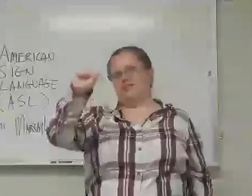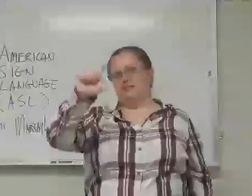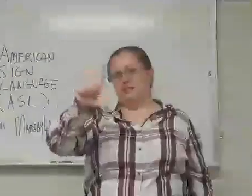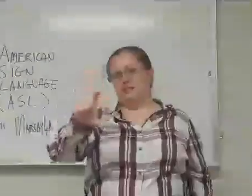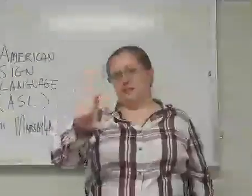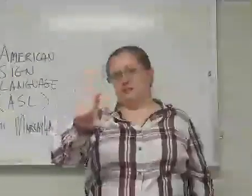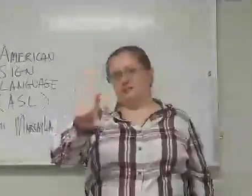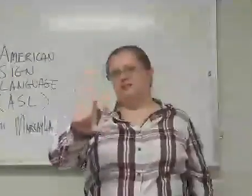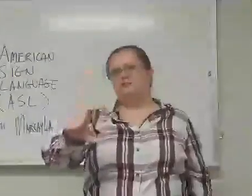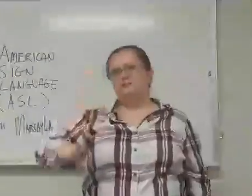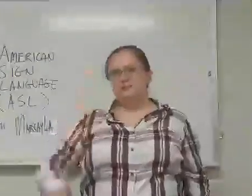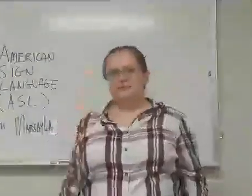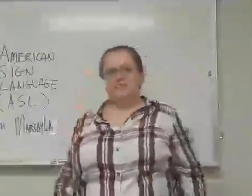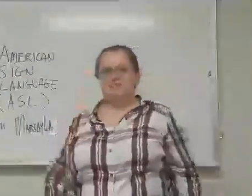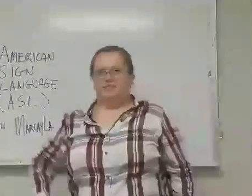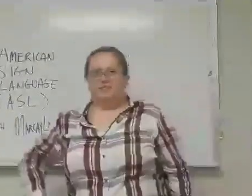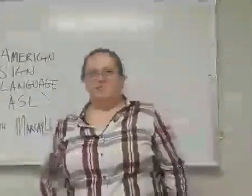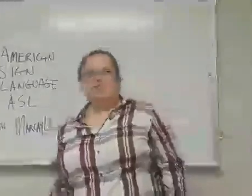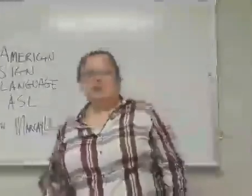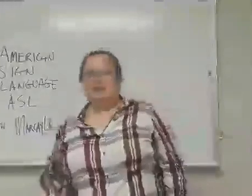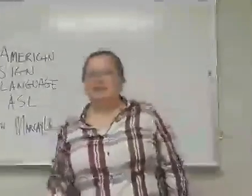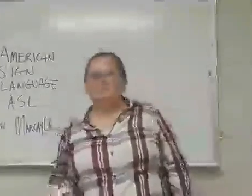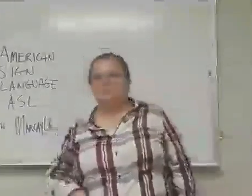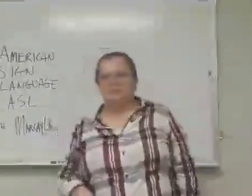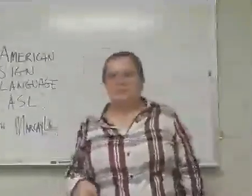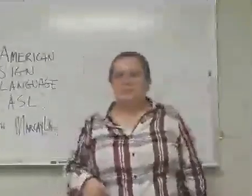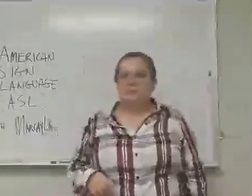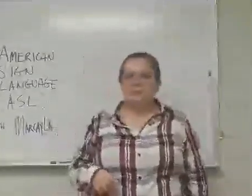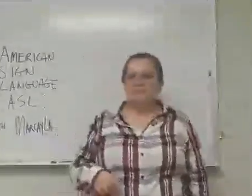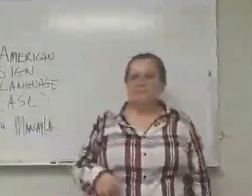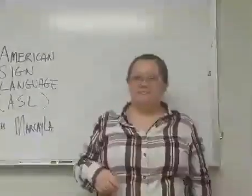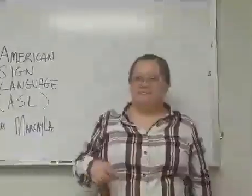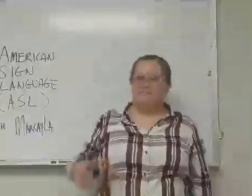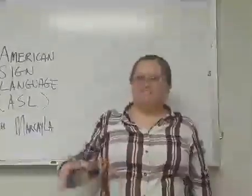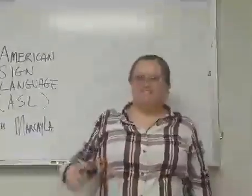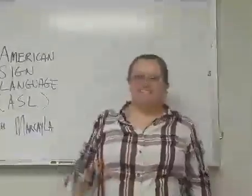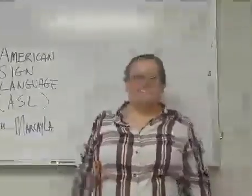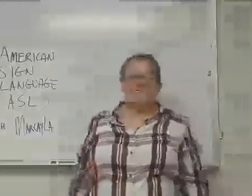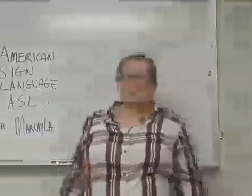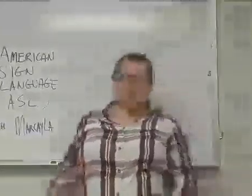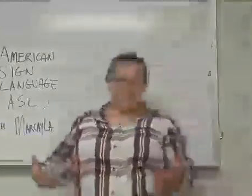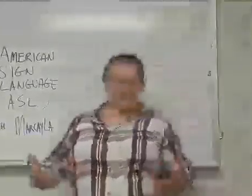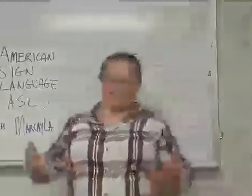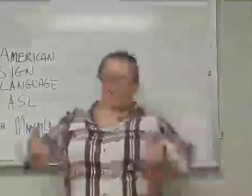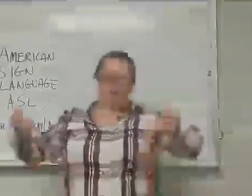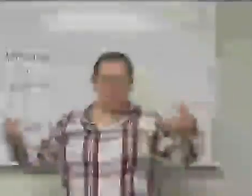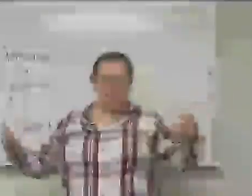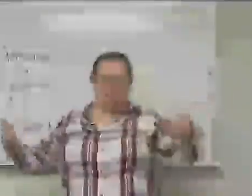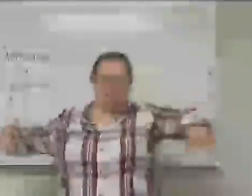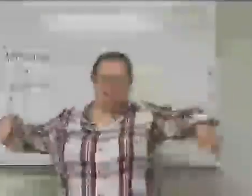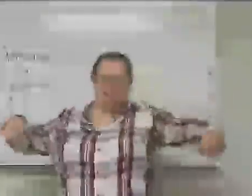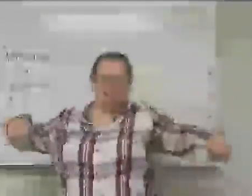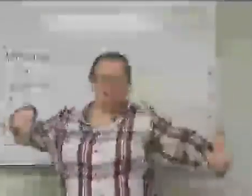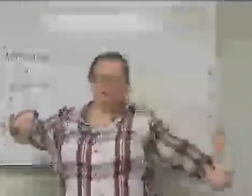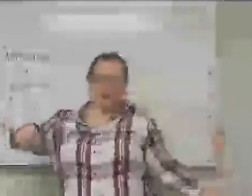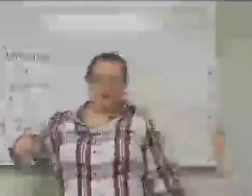ASL. And I will work on my alphabet because it's going to be a bit, but okay. Yes, and that's, I mean,